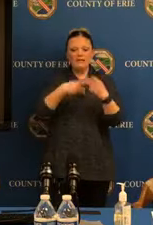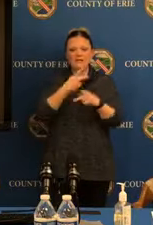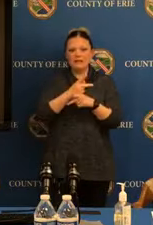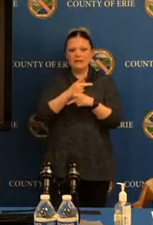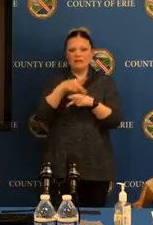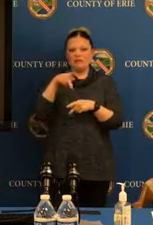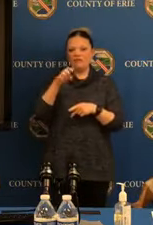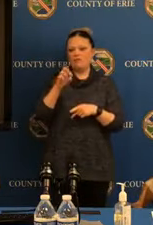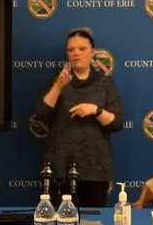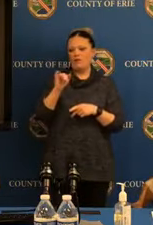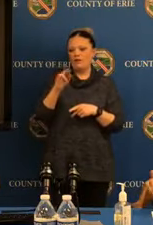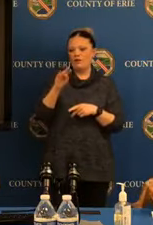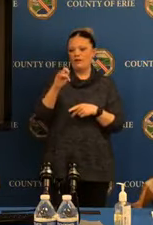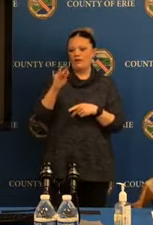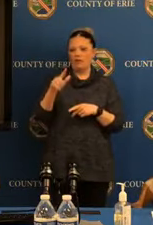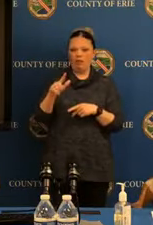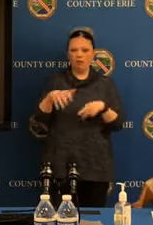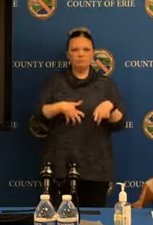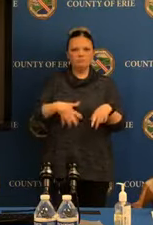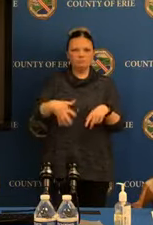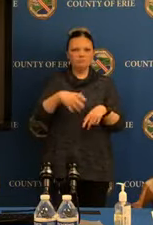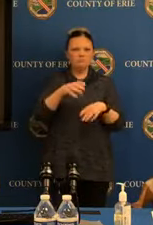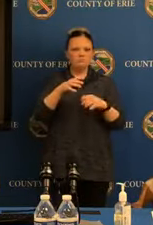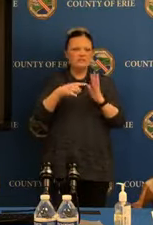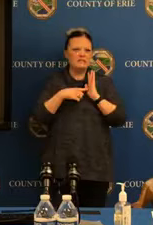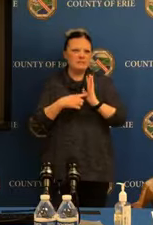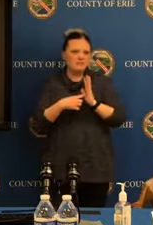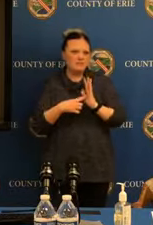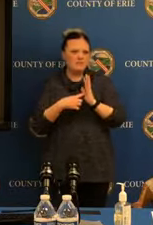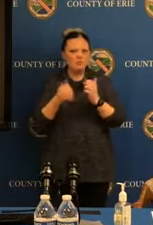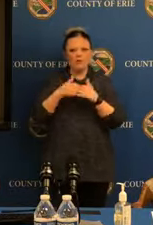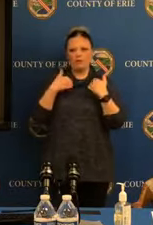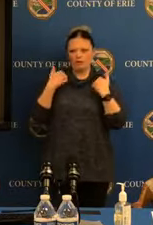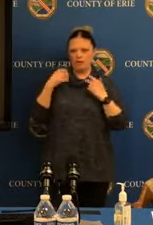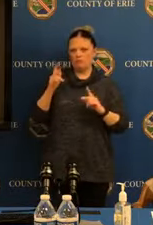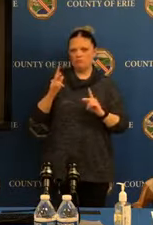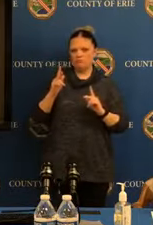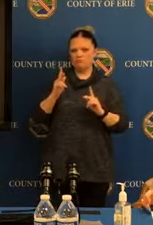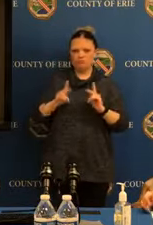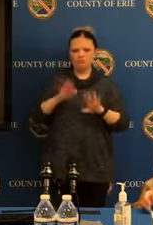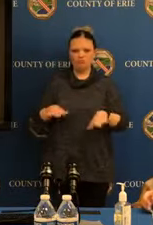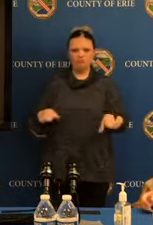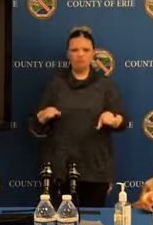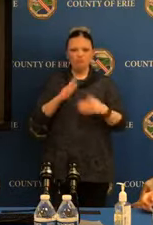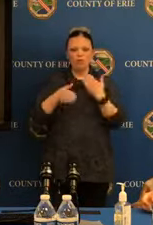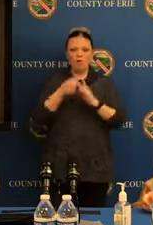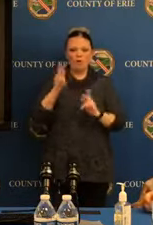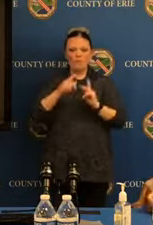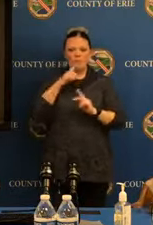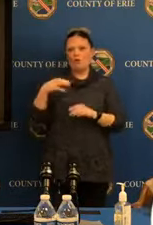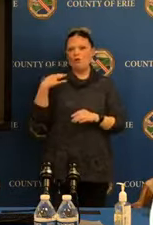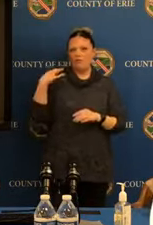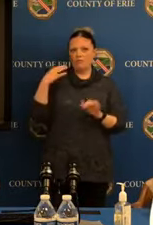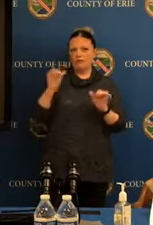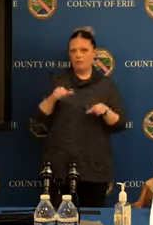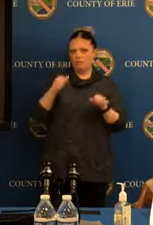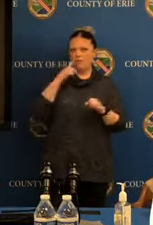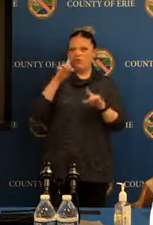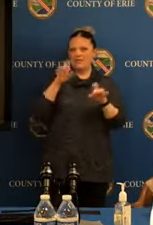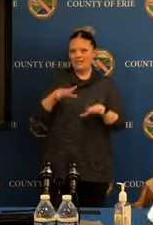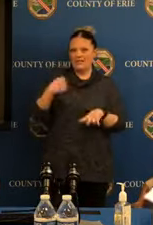perinatal symptoms with around the mother who has a young child. Those individuals are all eligible for testing, and we